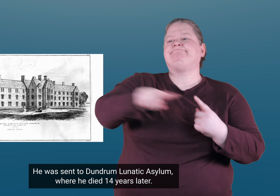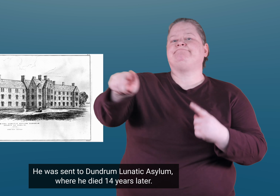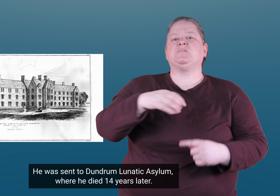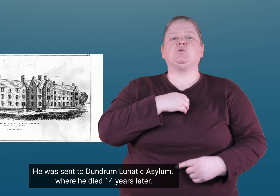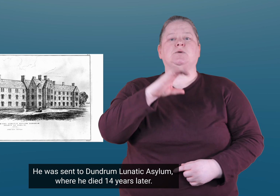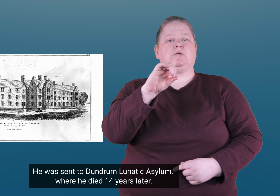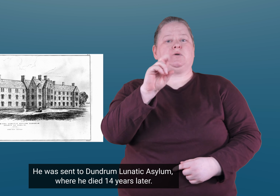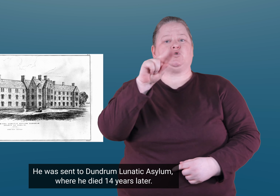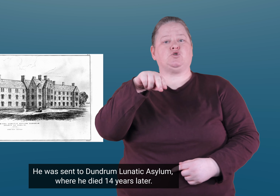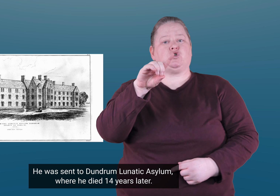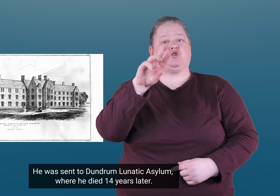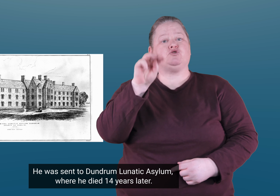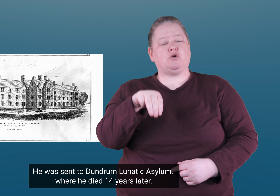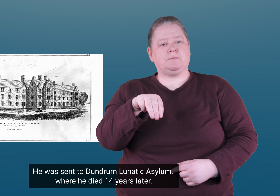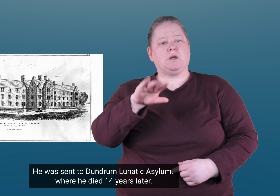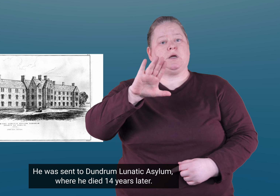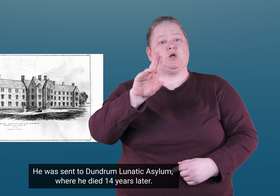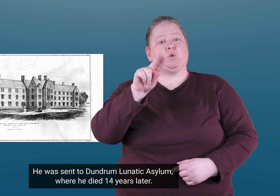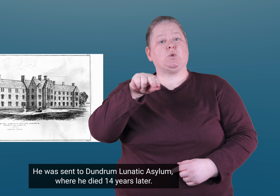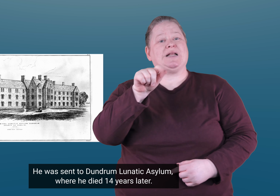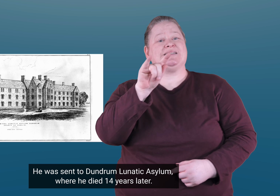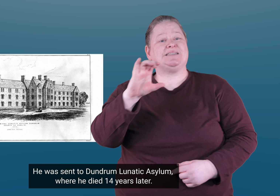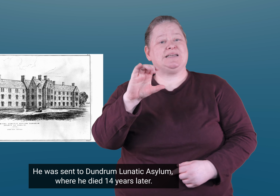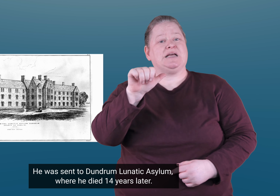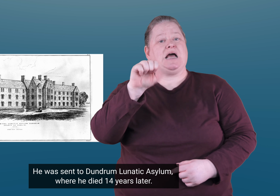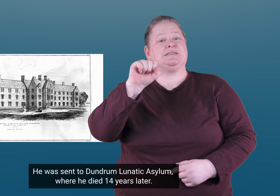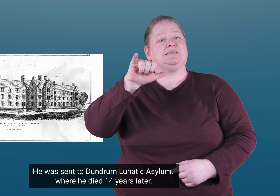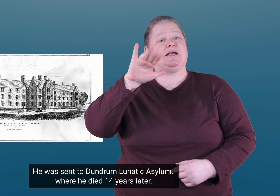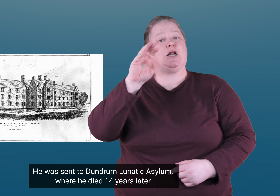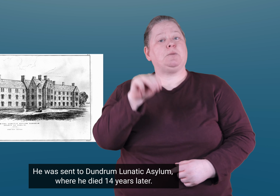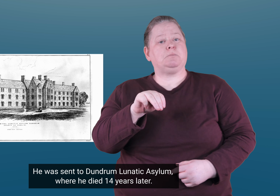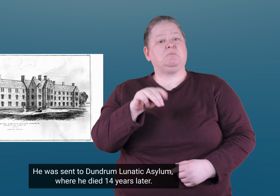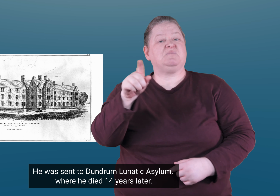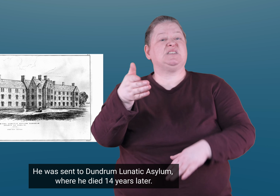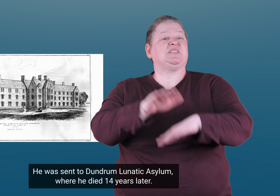He was sent to Dundrum Lunatic Asylum, where he died 14 years later.